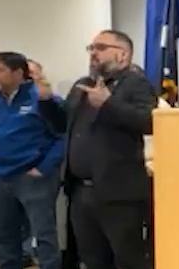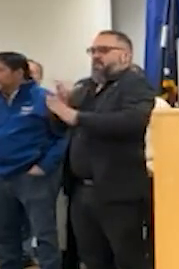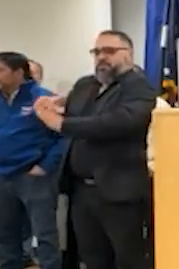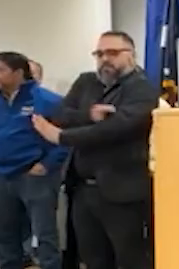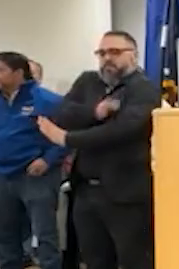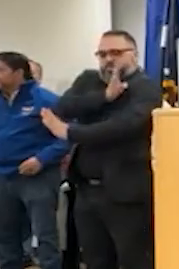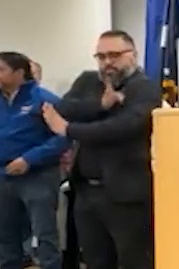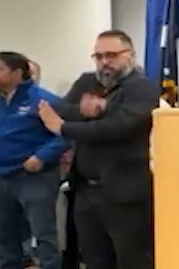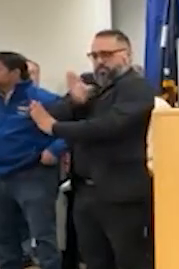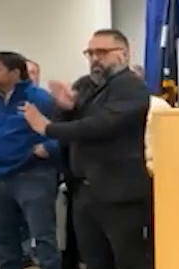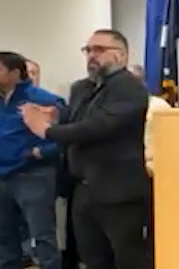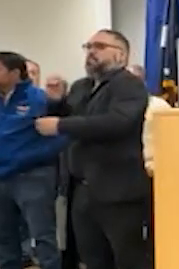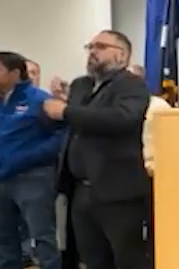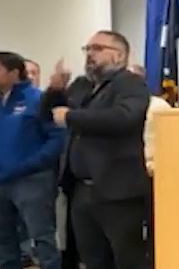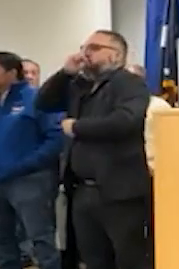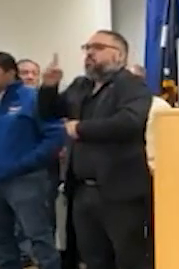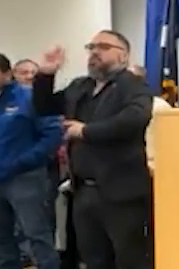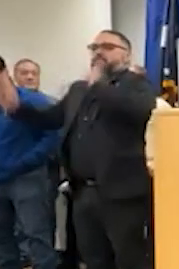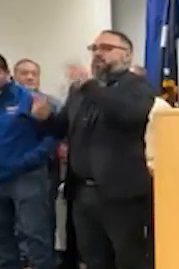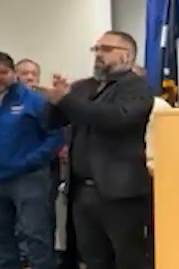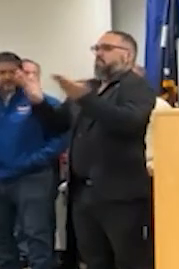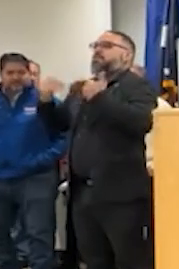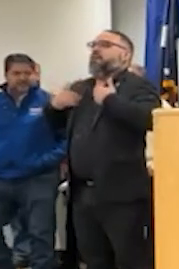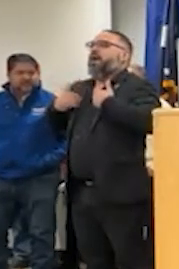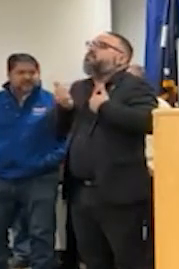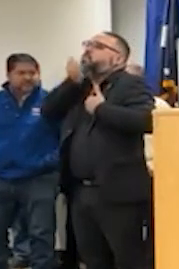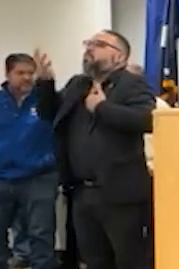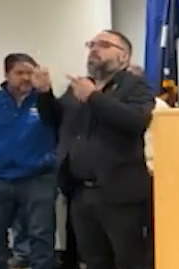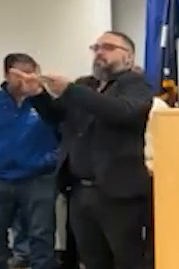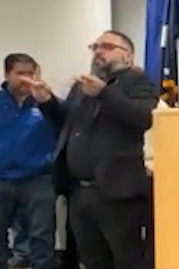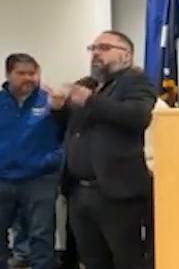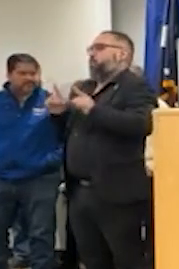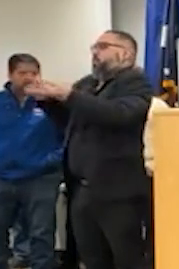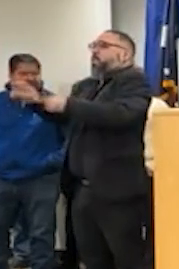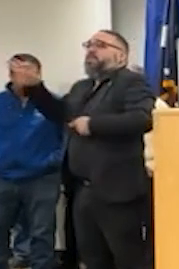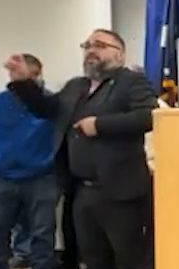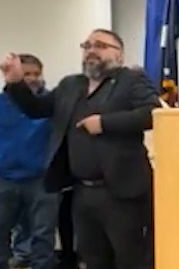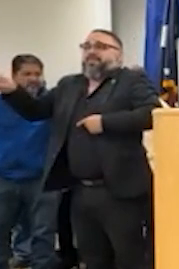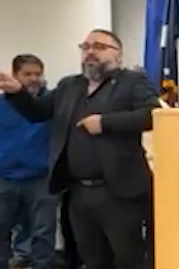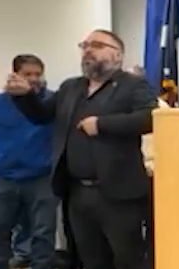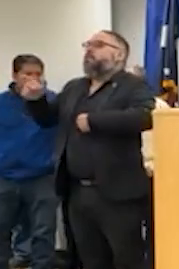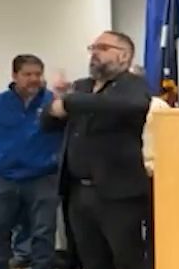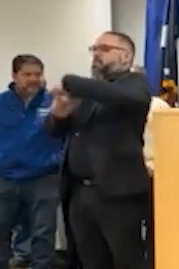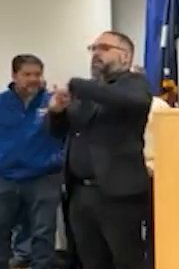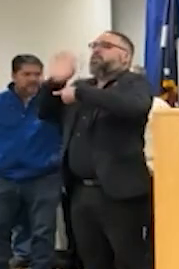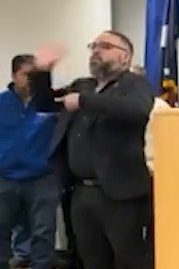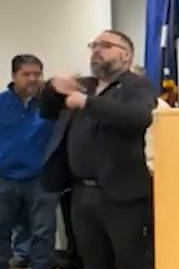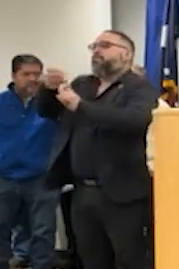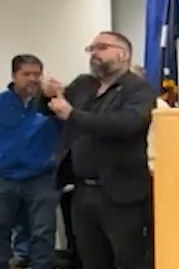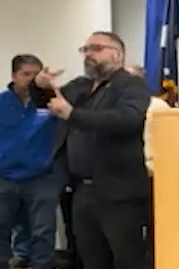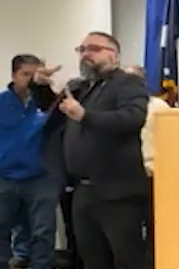comes to certainly ensuring that folks have a warm set place to be if need be, and then we're going to also describe some of